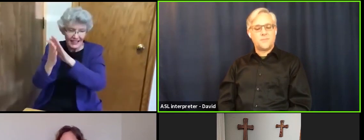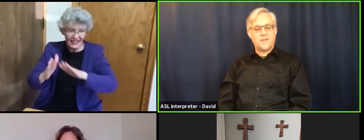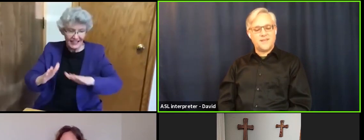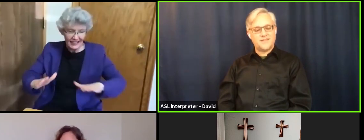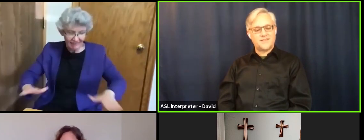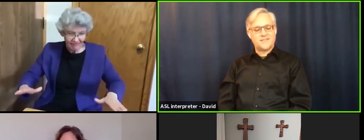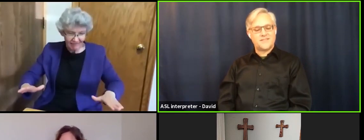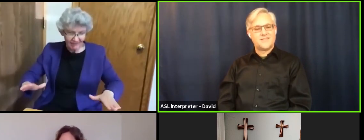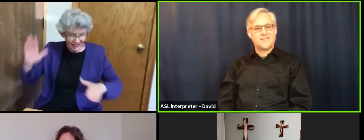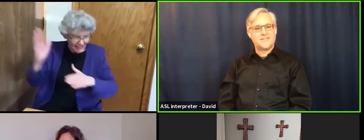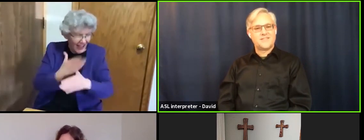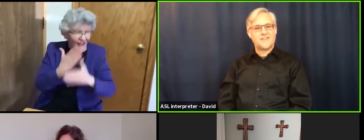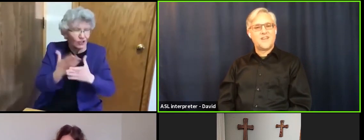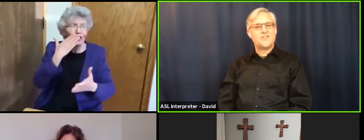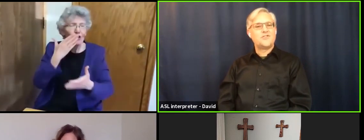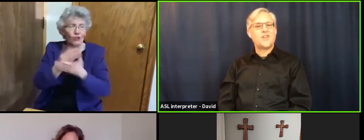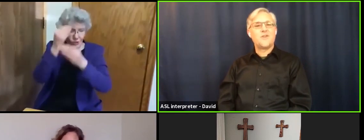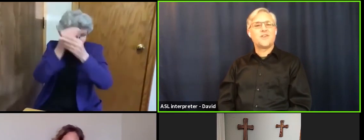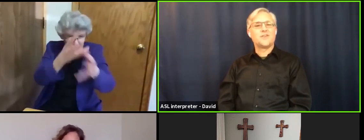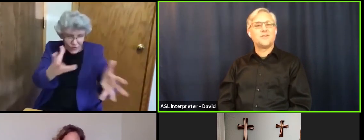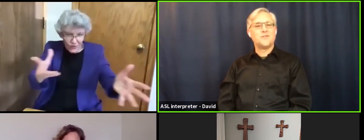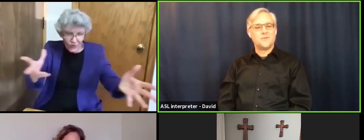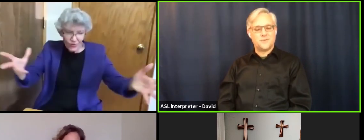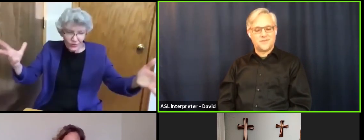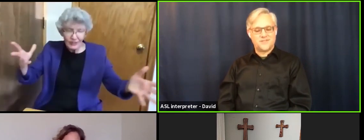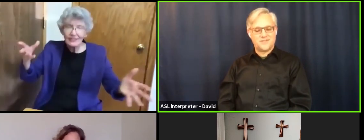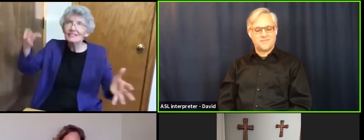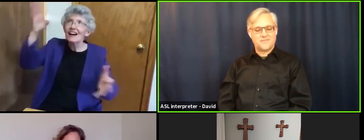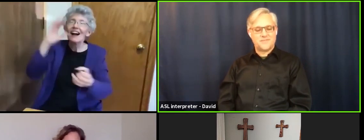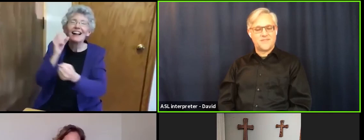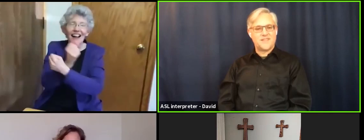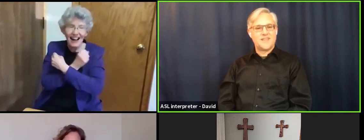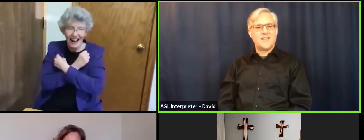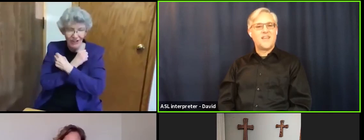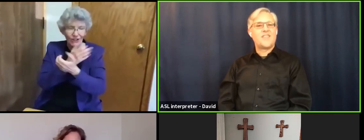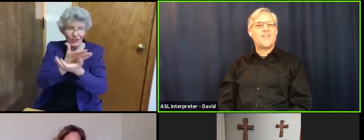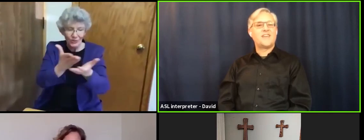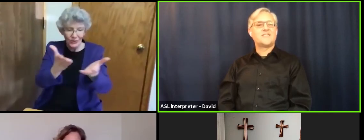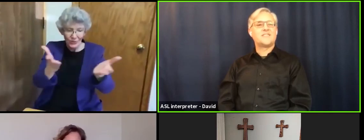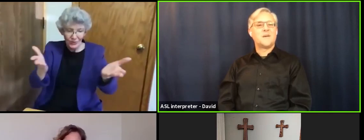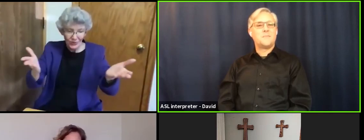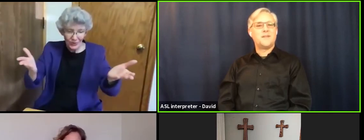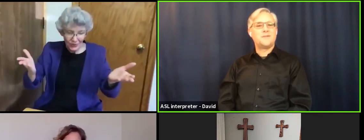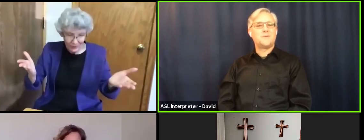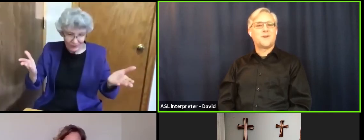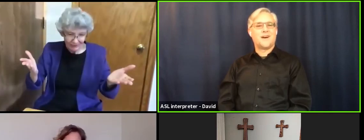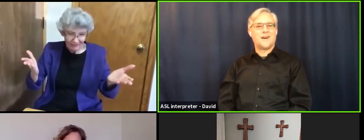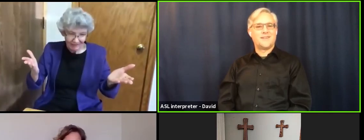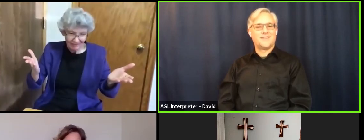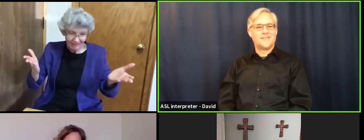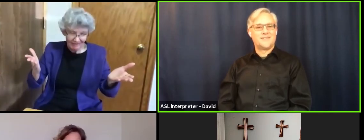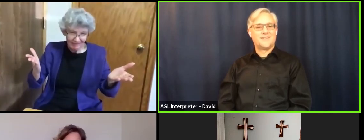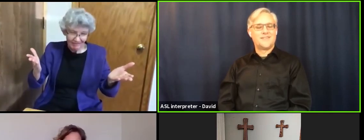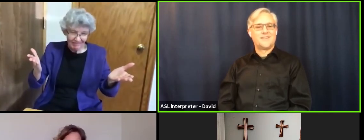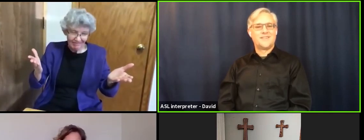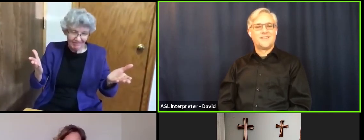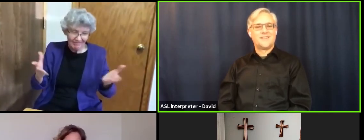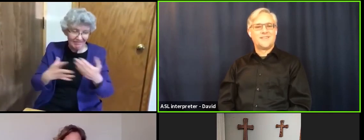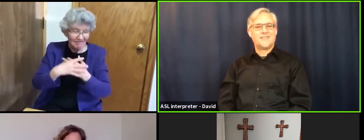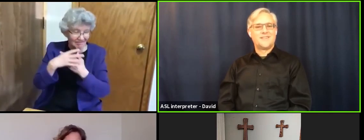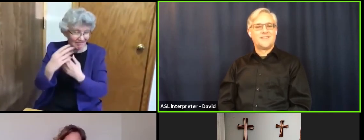Go in peace. Share the good news. Thanks be to God.